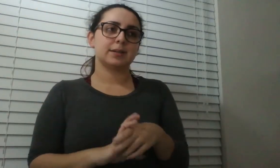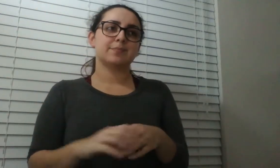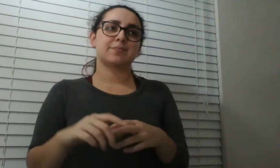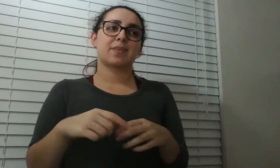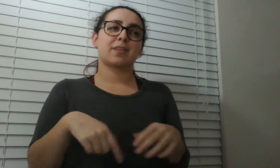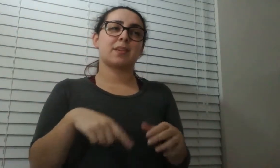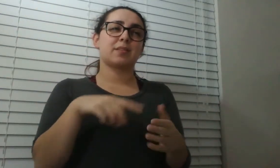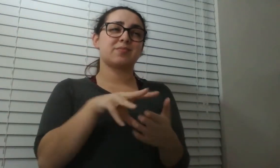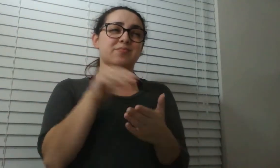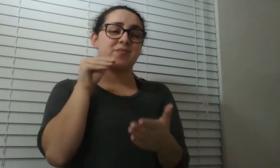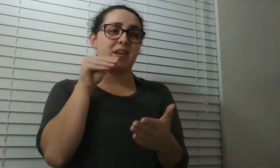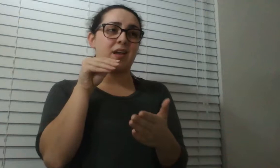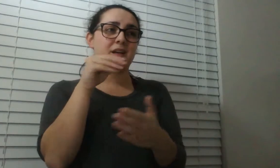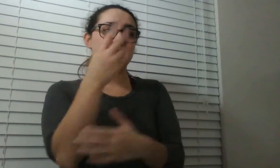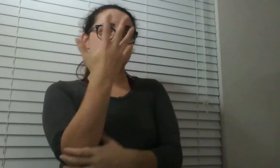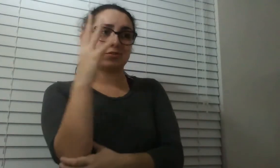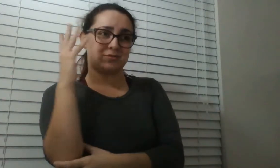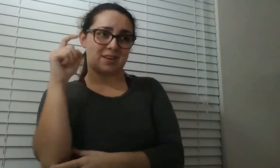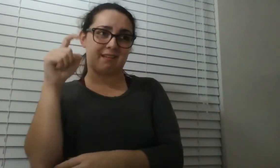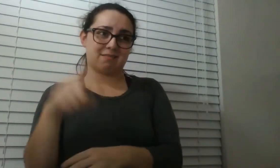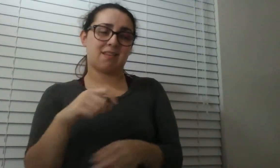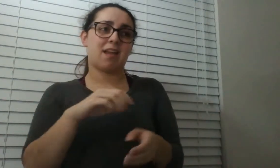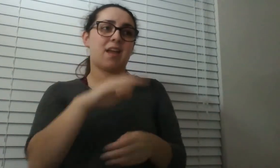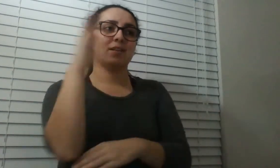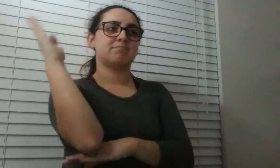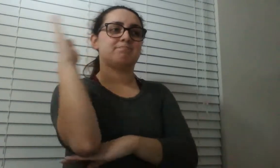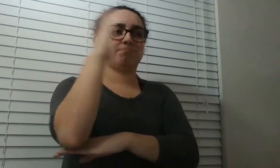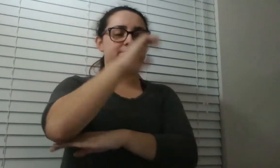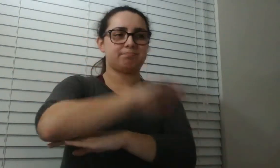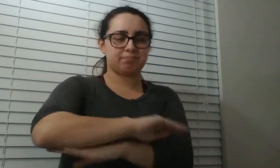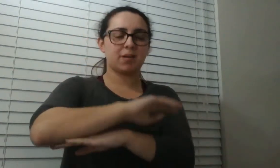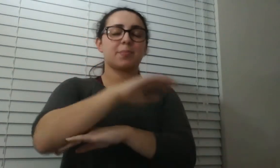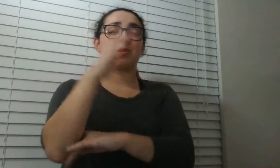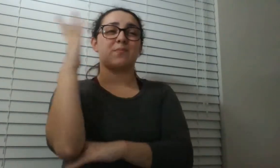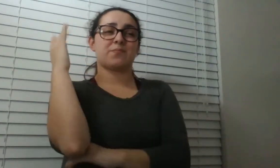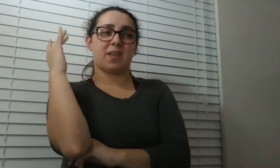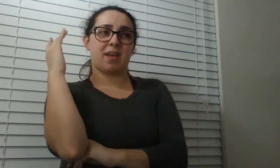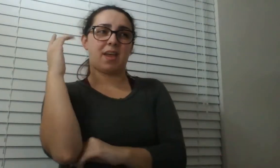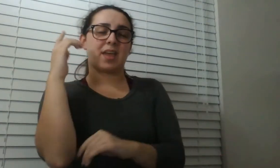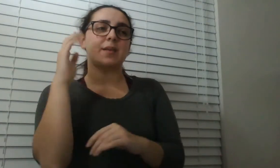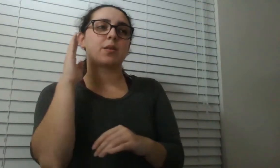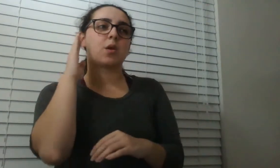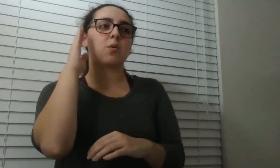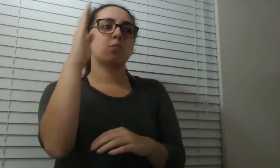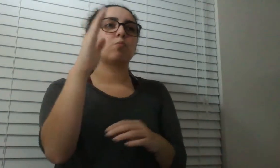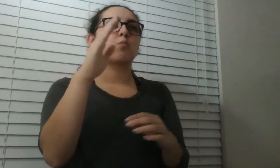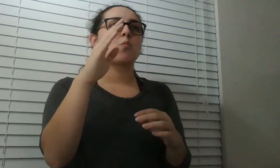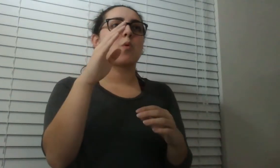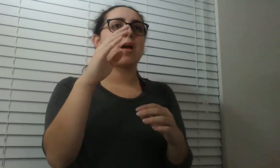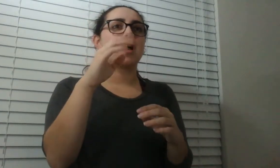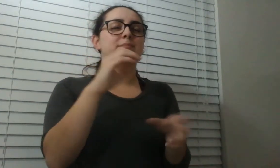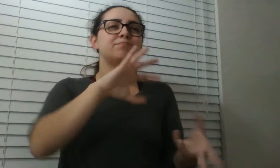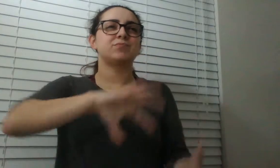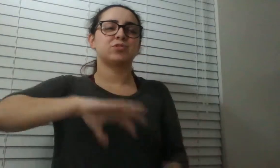chopped it down. It was a massacre. It was brutal, and I was very